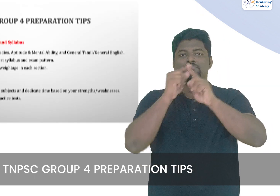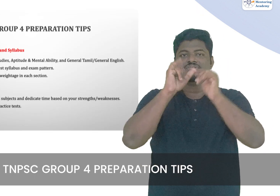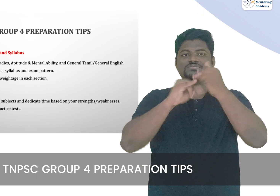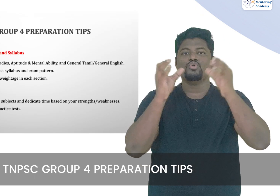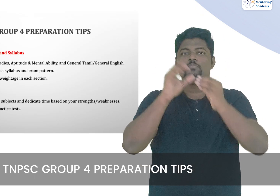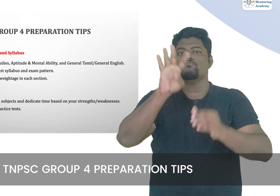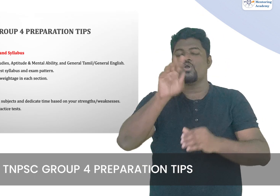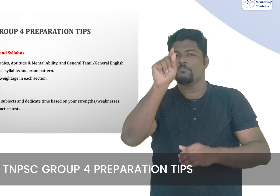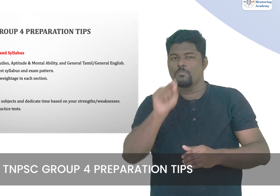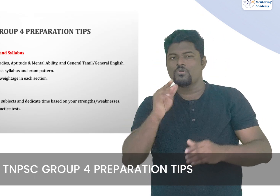TNPSC Group 4 preparation tips.